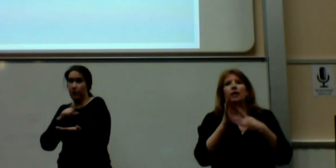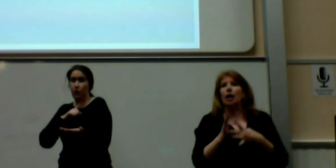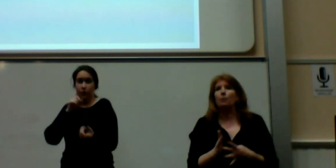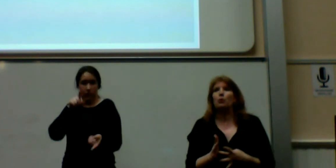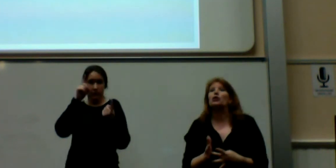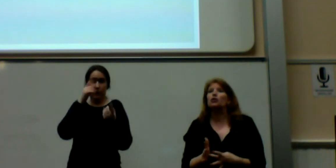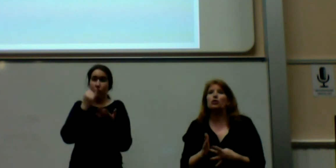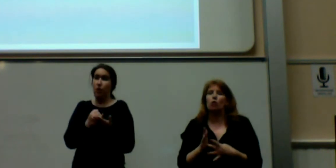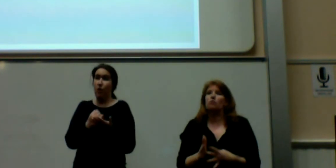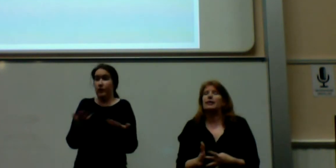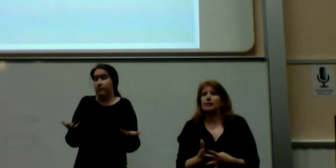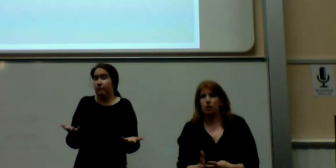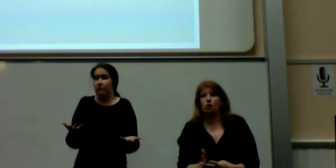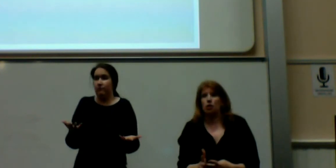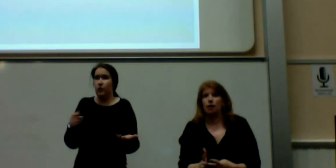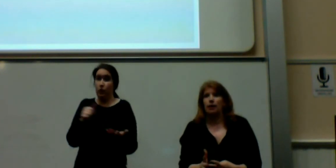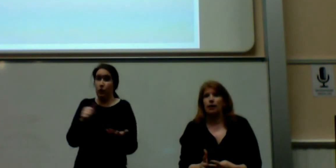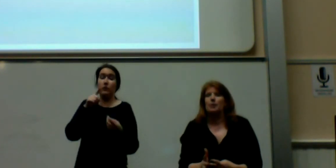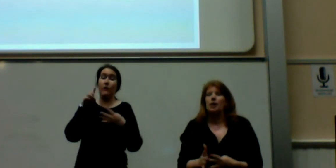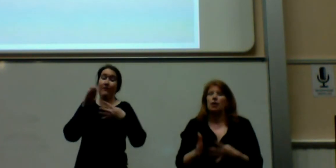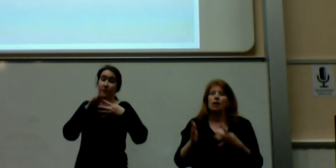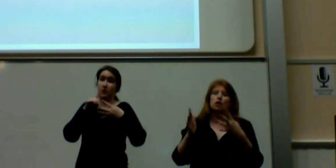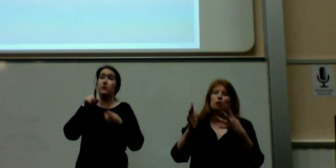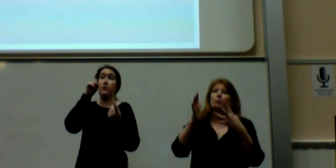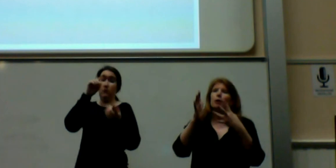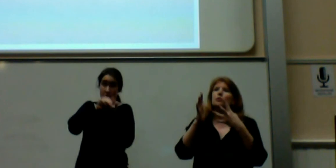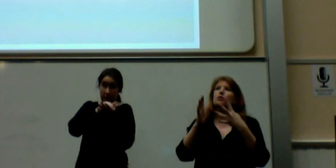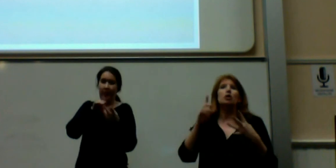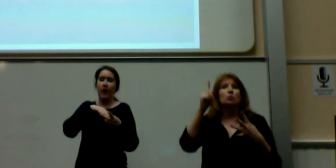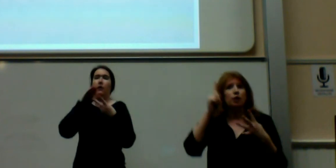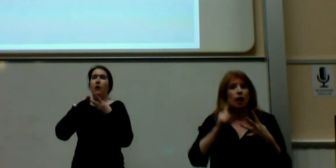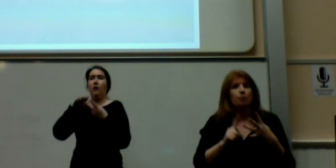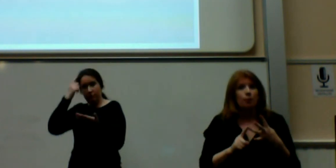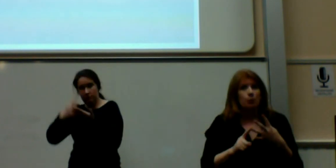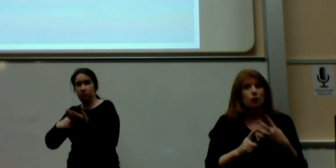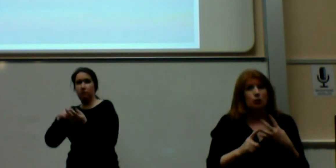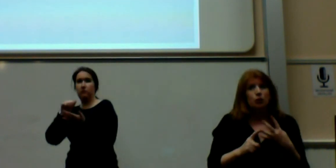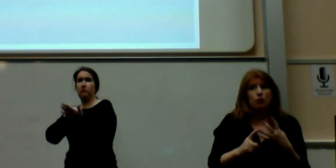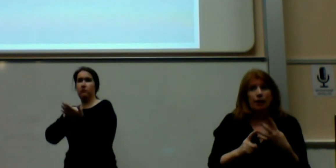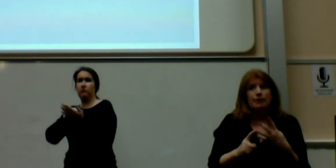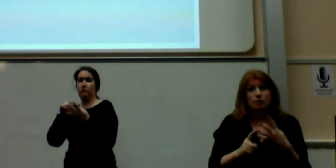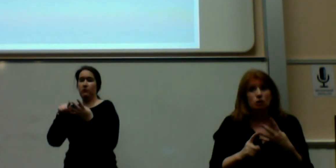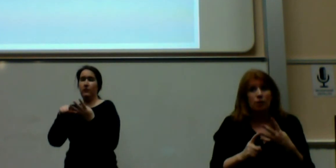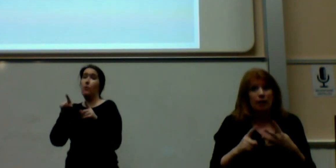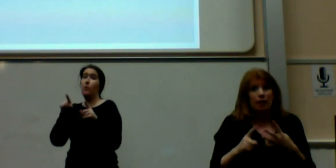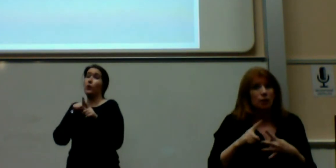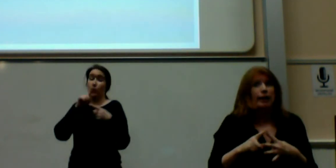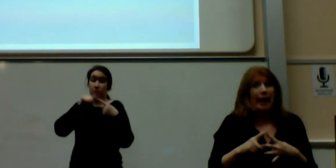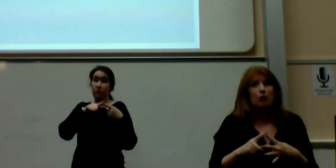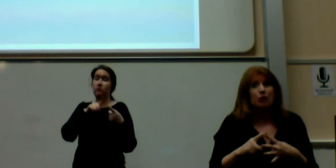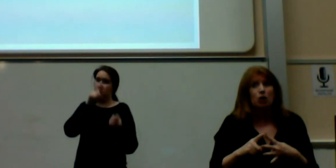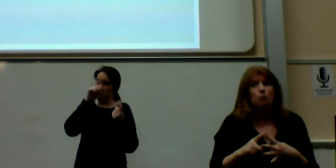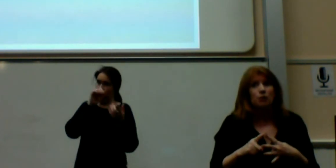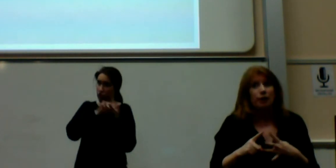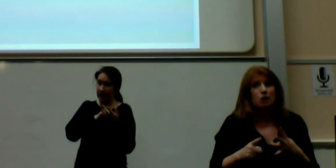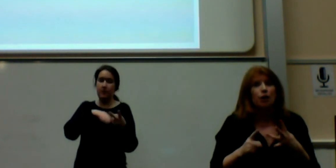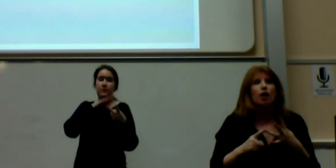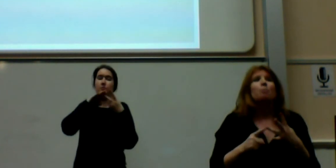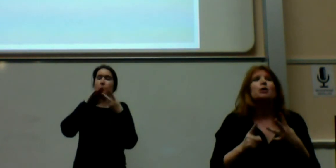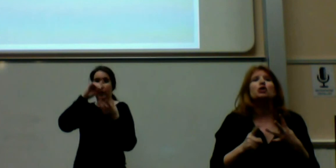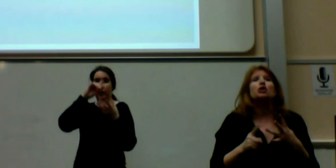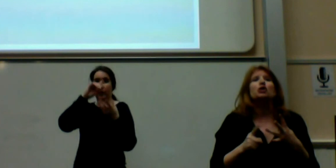can't come up with a good or right decision. He also proposed that you can come up with a good and right decision based on an accurate